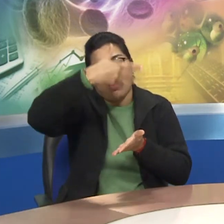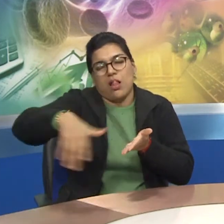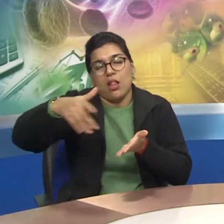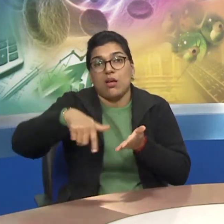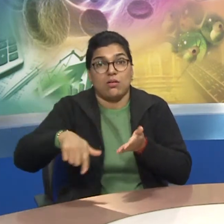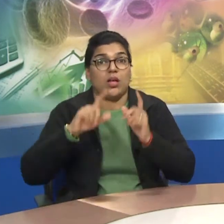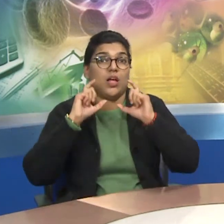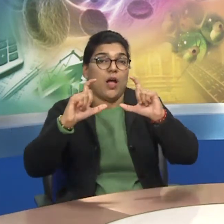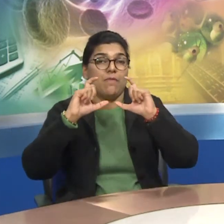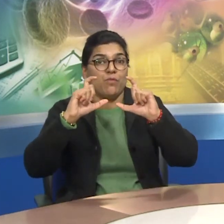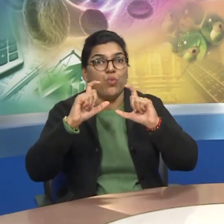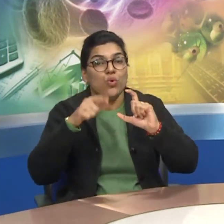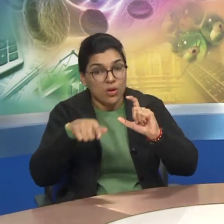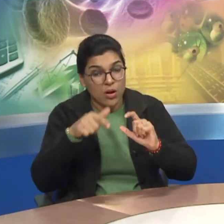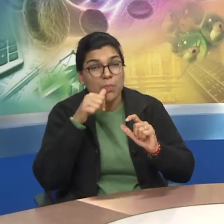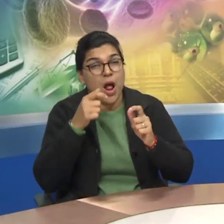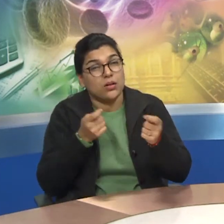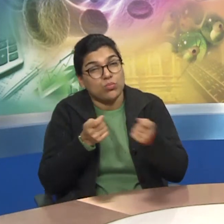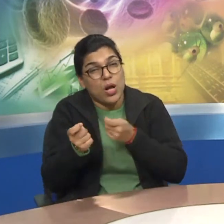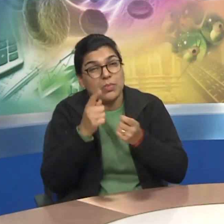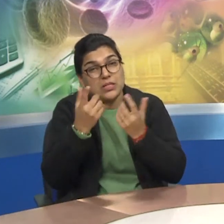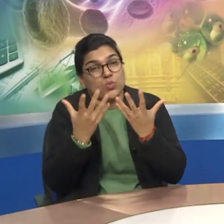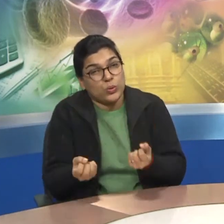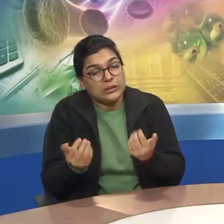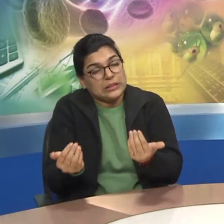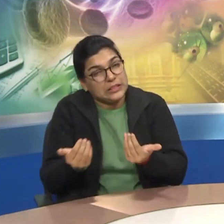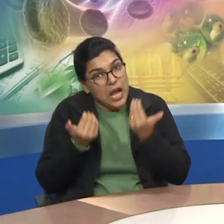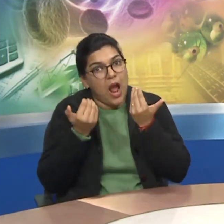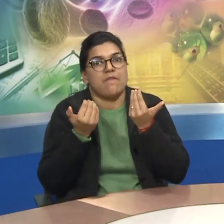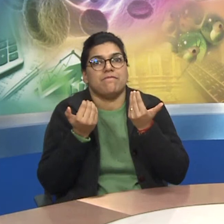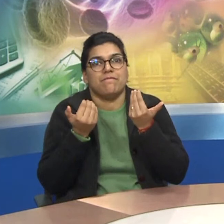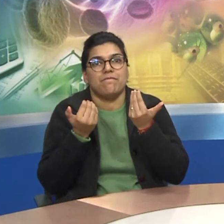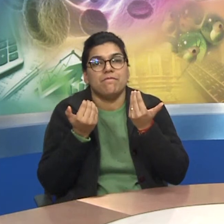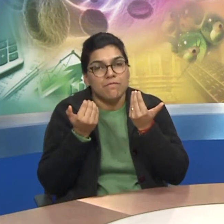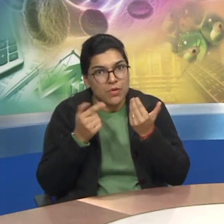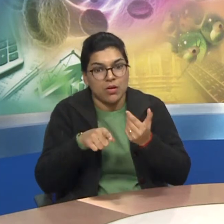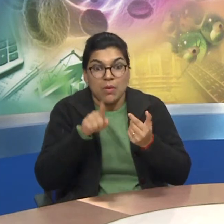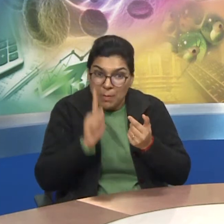22 was declared as the World Day for Water.